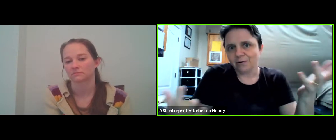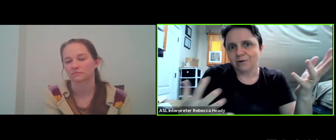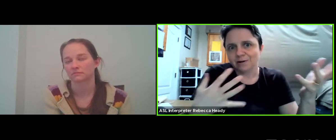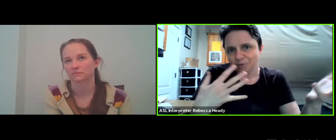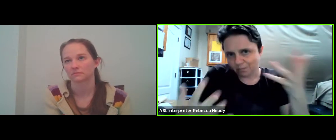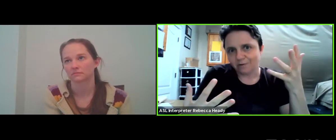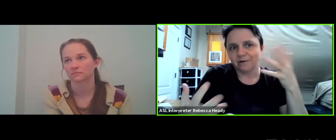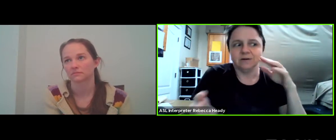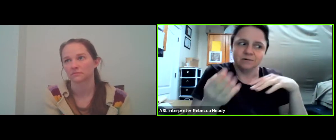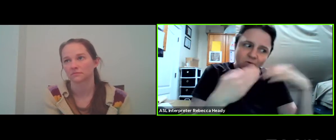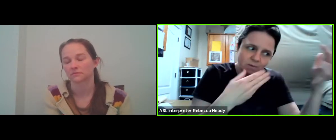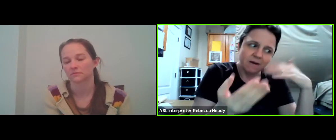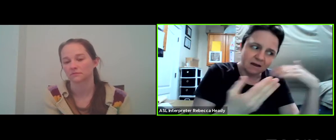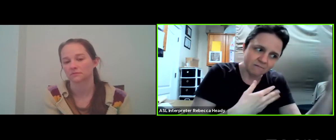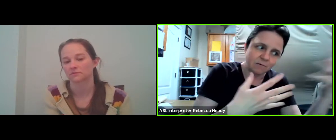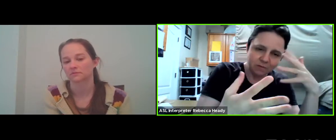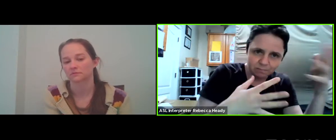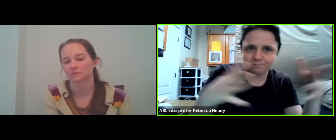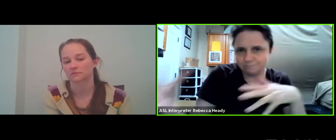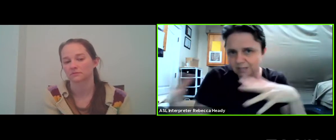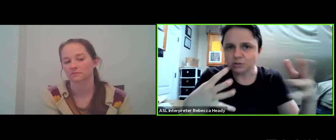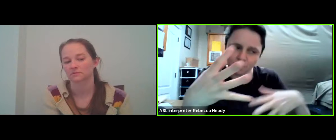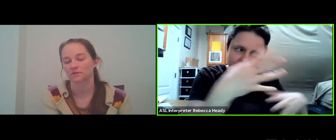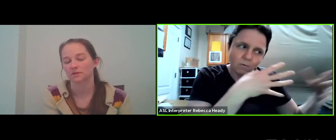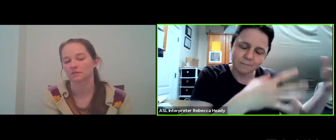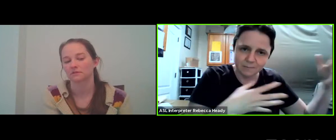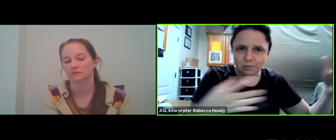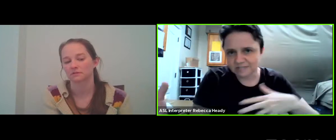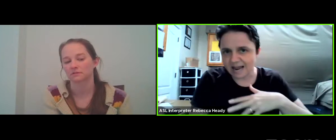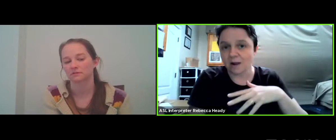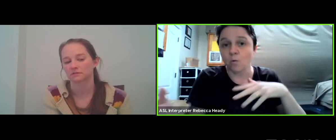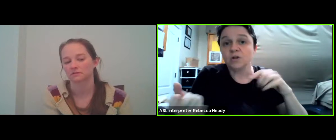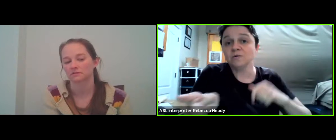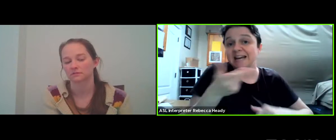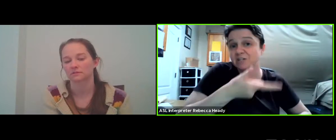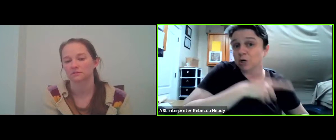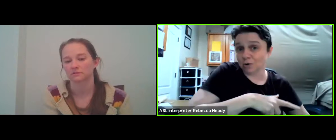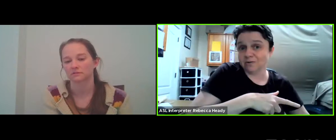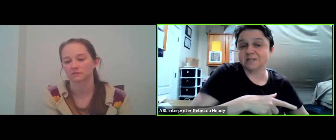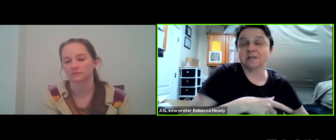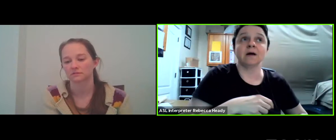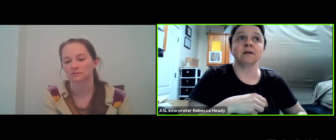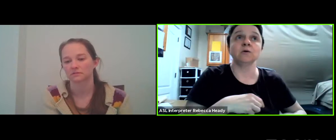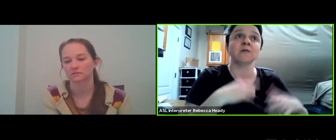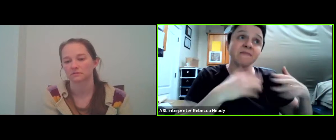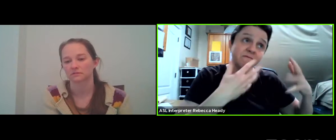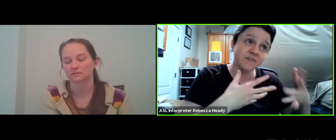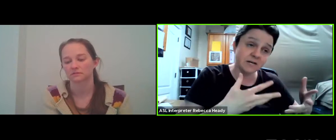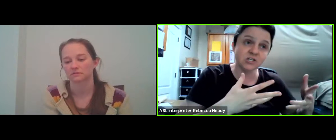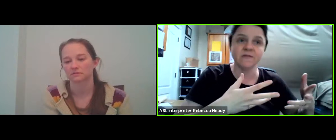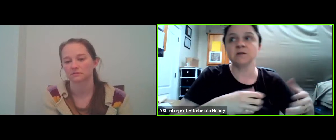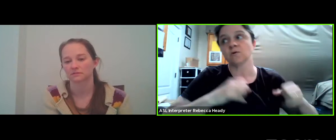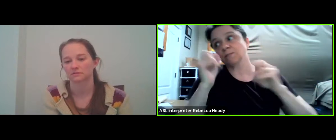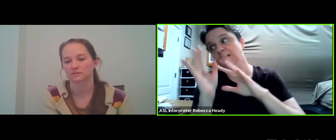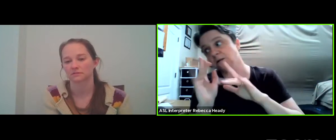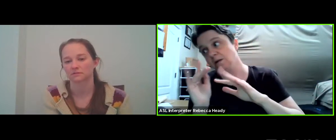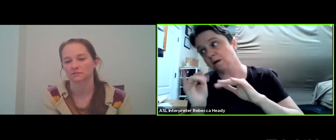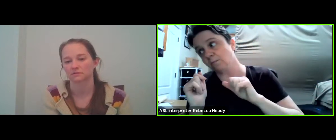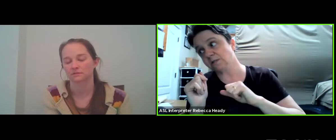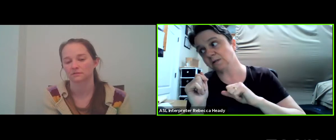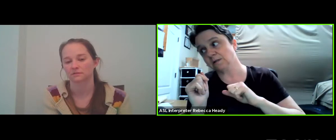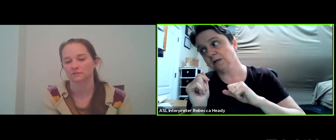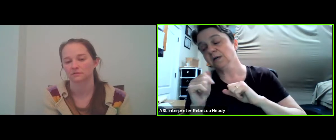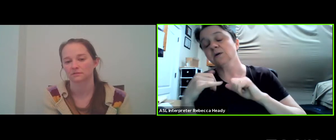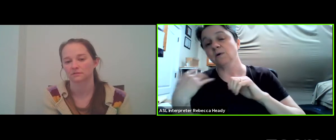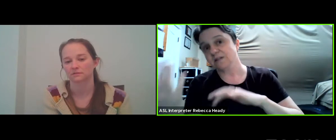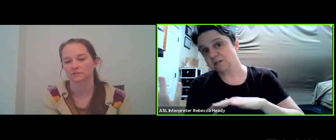you are. You're an interpreter and you're going back and forth interpreting what people are saying, or you take turns and you let them finish and then you explain to the